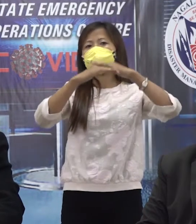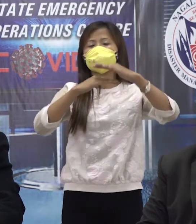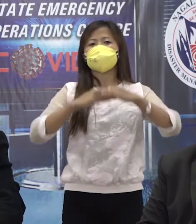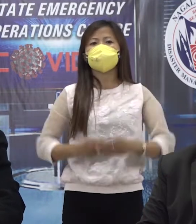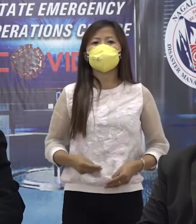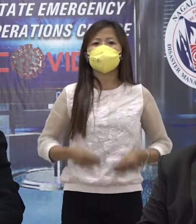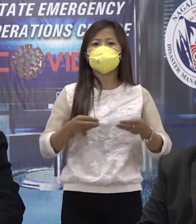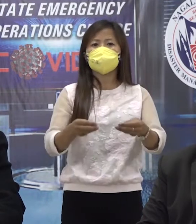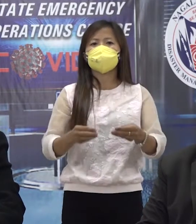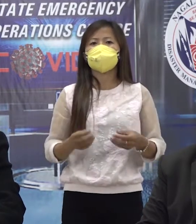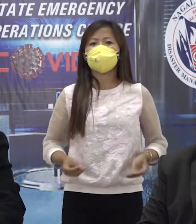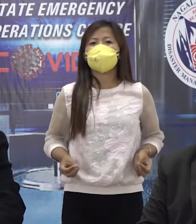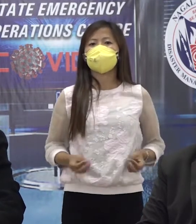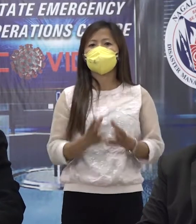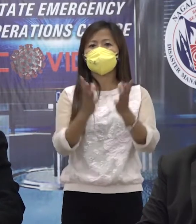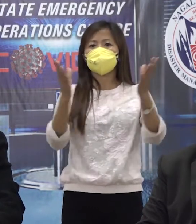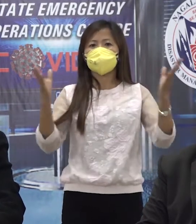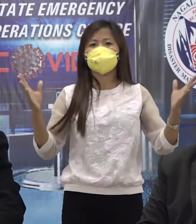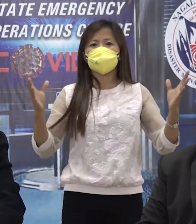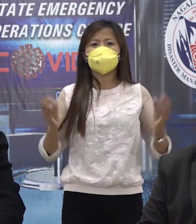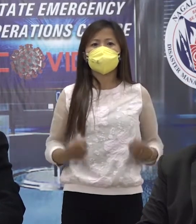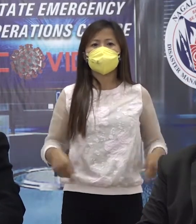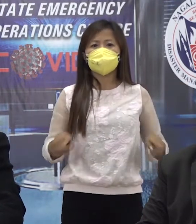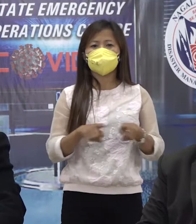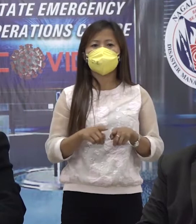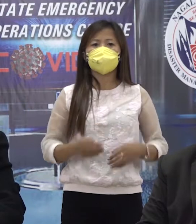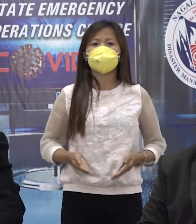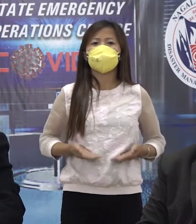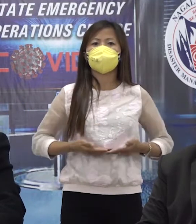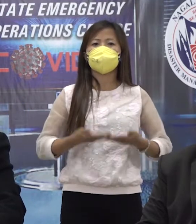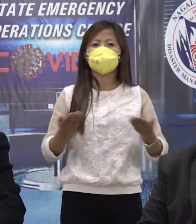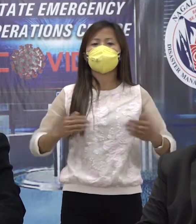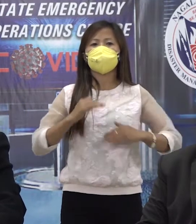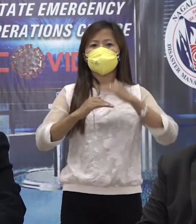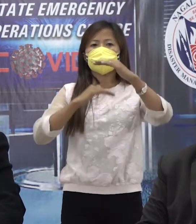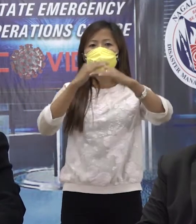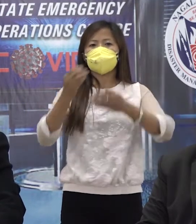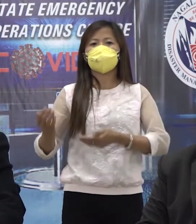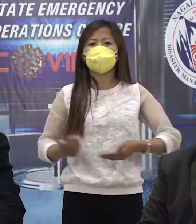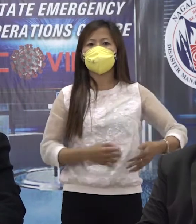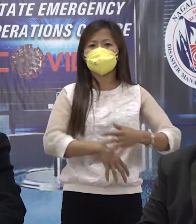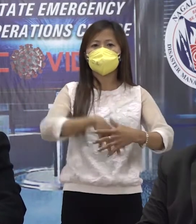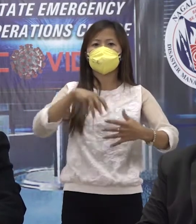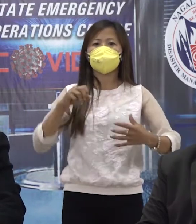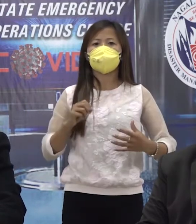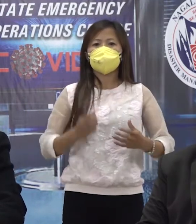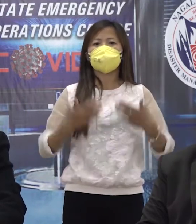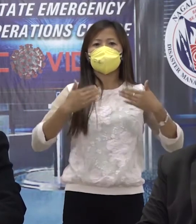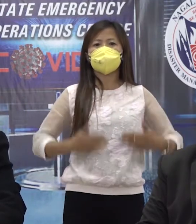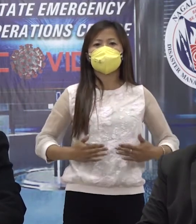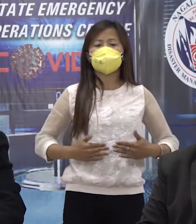their capabilities and the improvements carried out in the existing